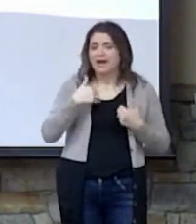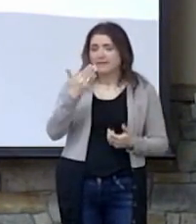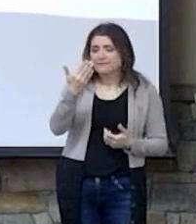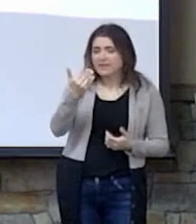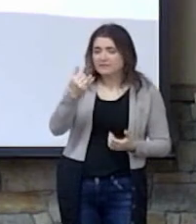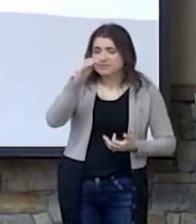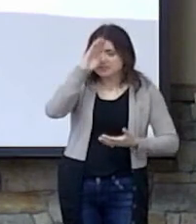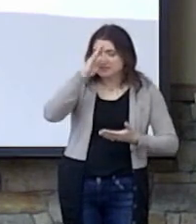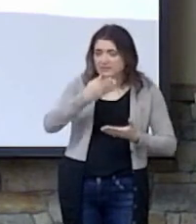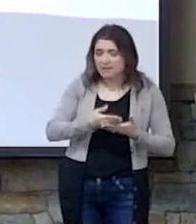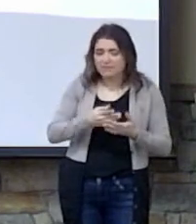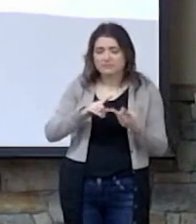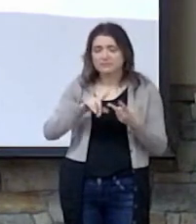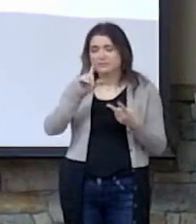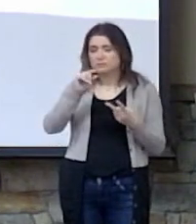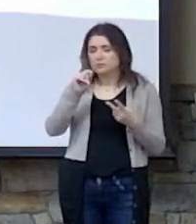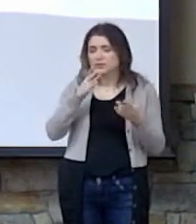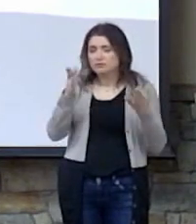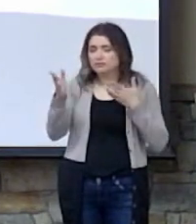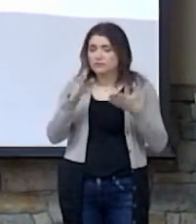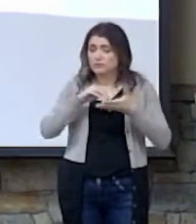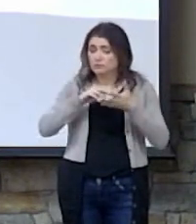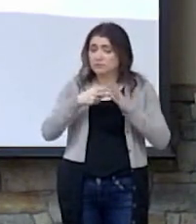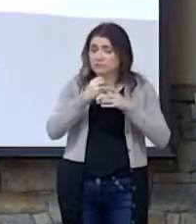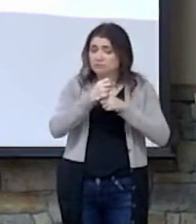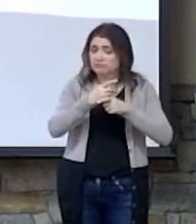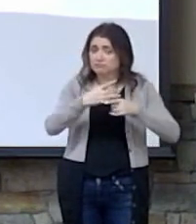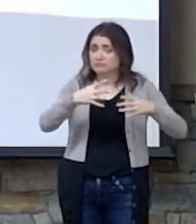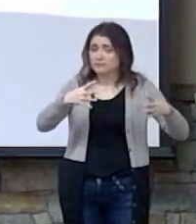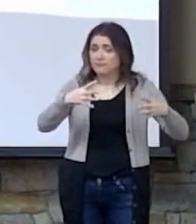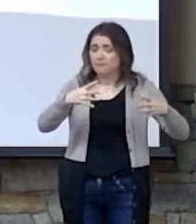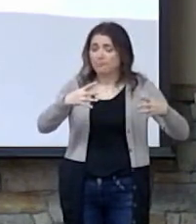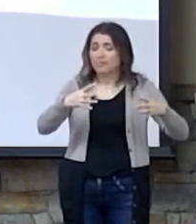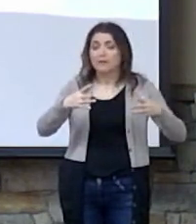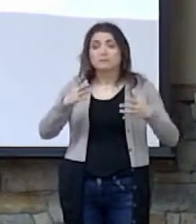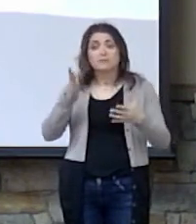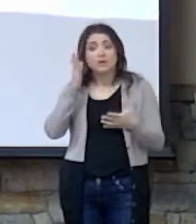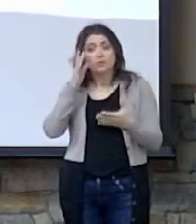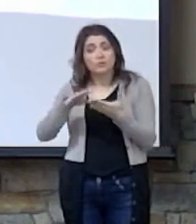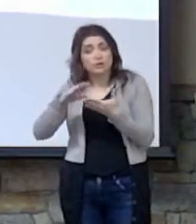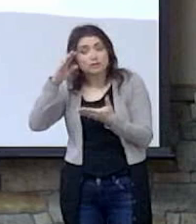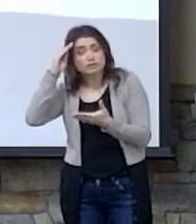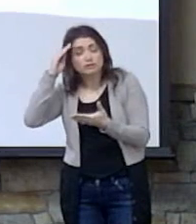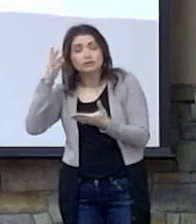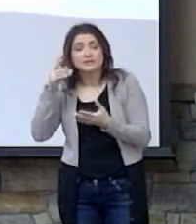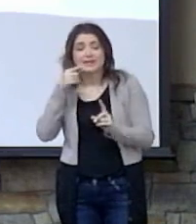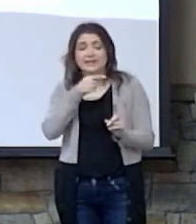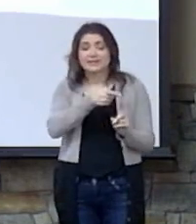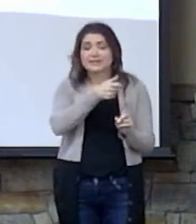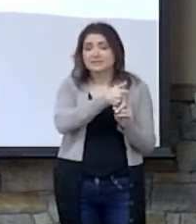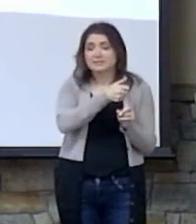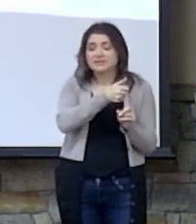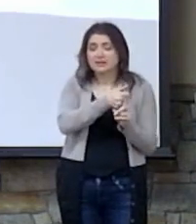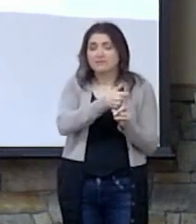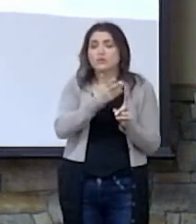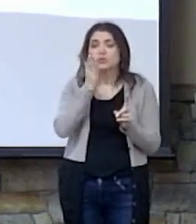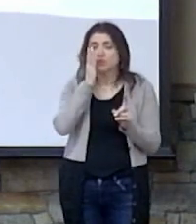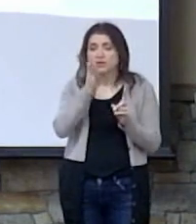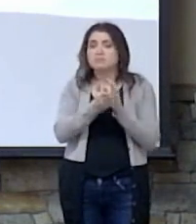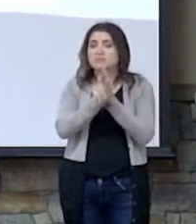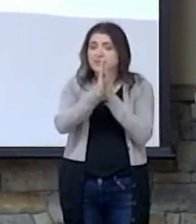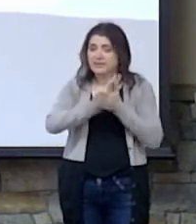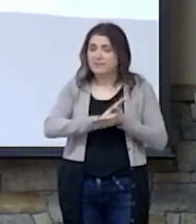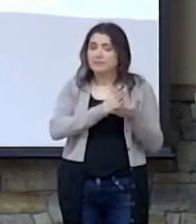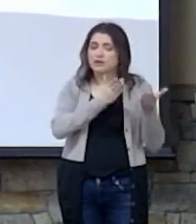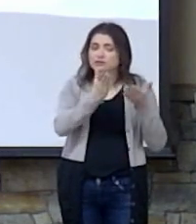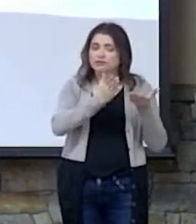of his own sons and 20 servants. But yet what we're going to find is he himself would once again become a